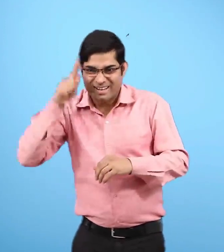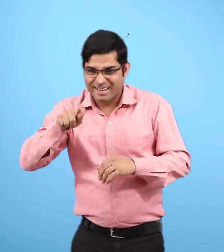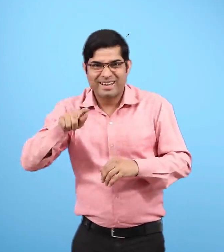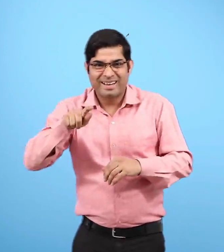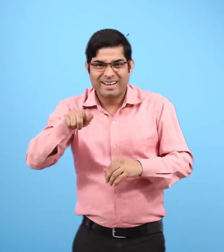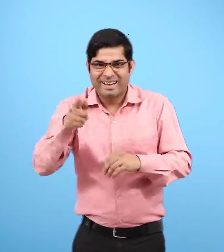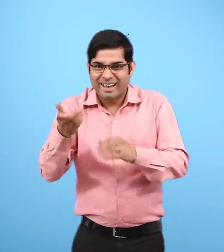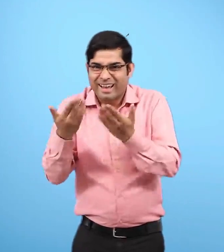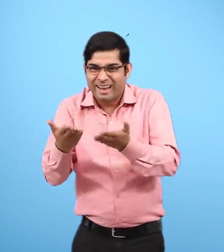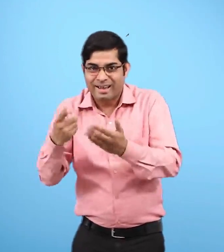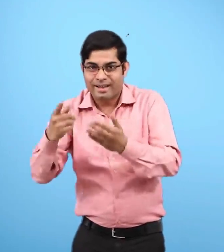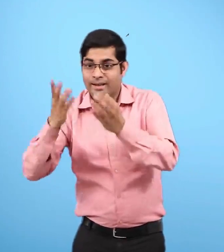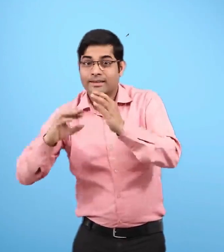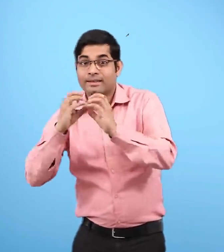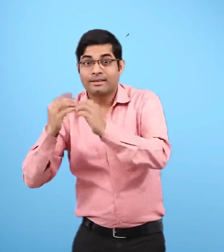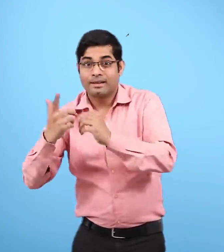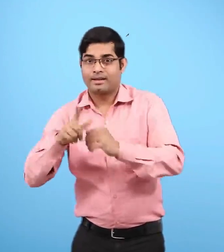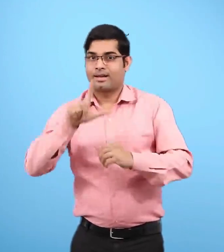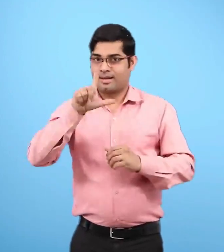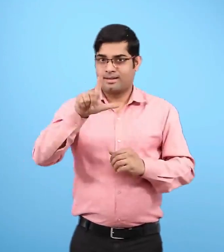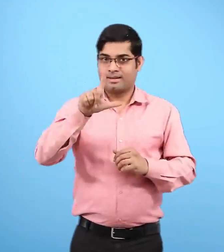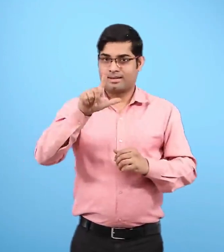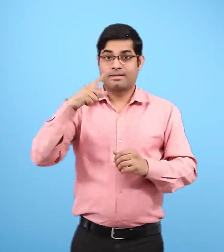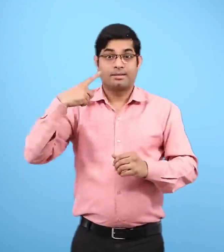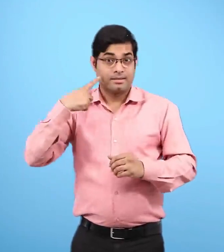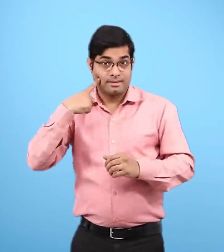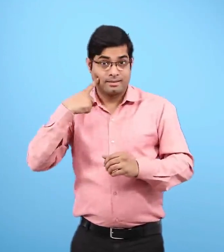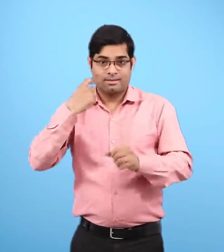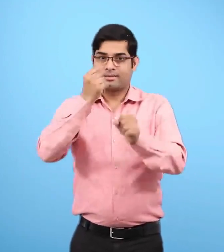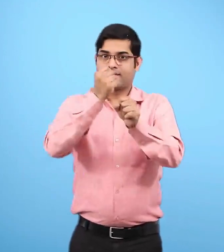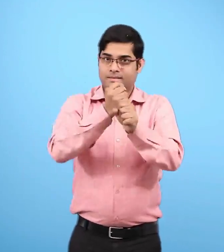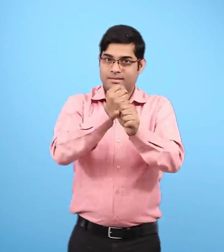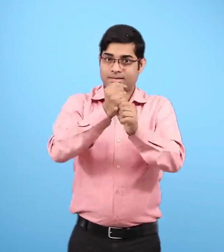And the word lighter is written beneath the ant.